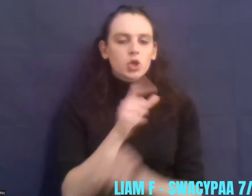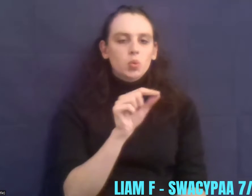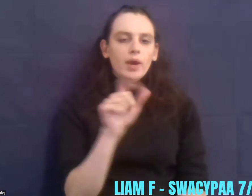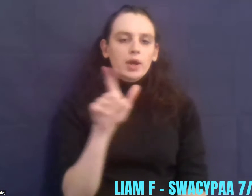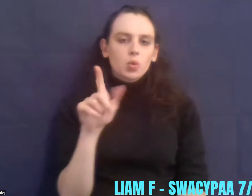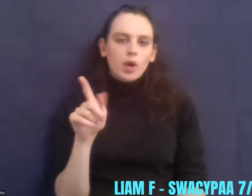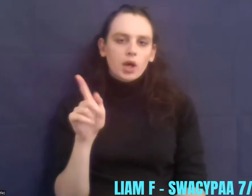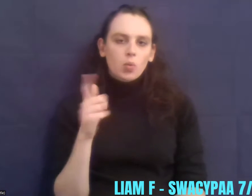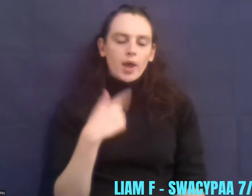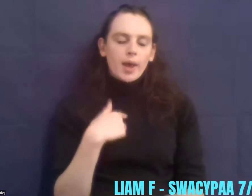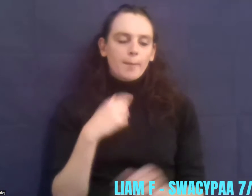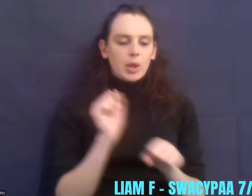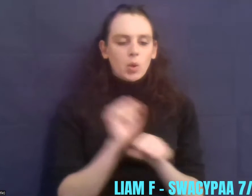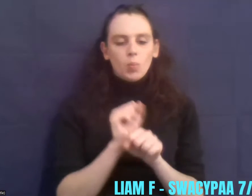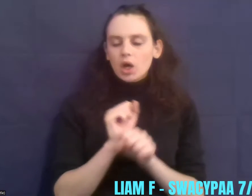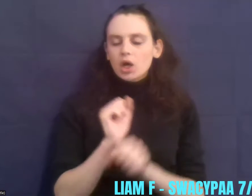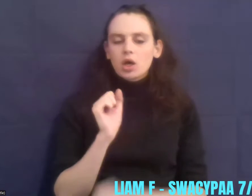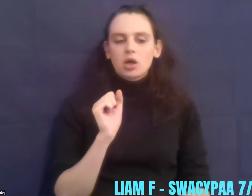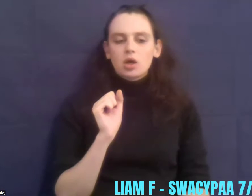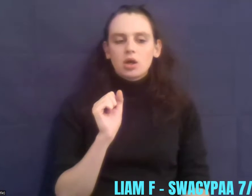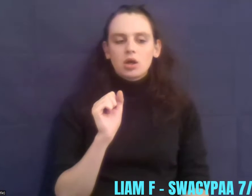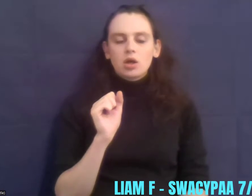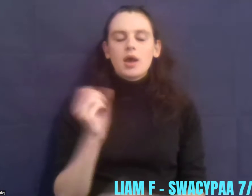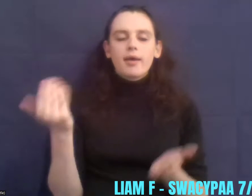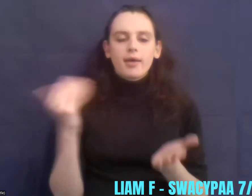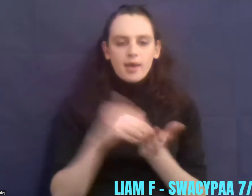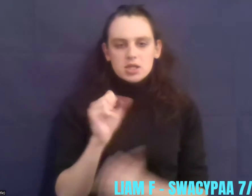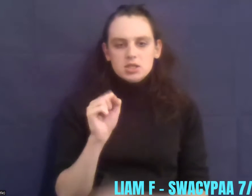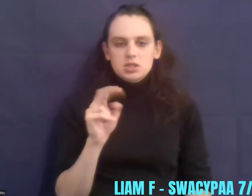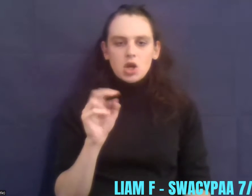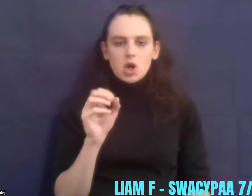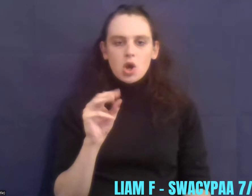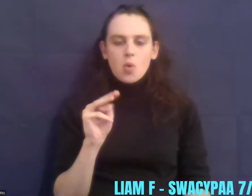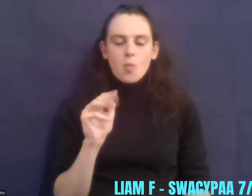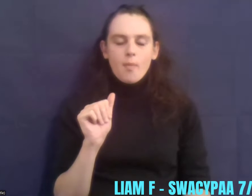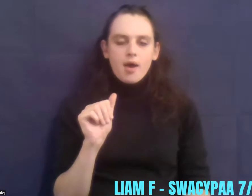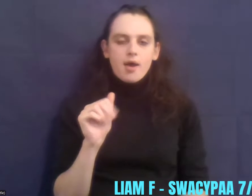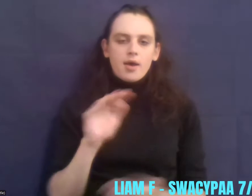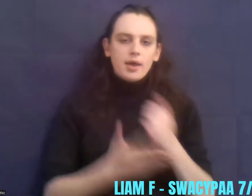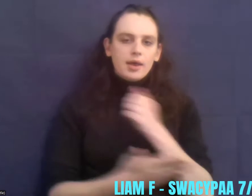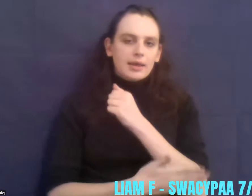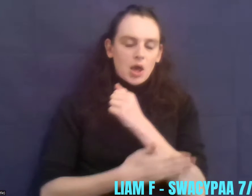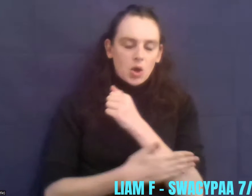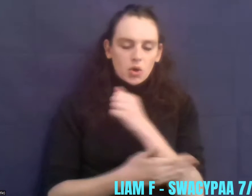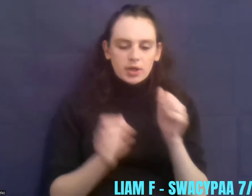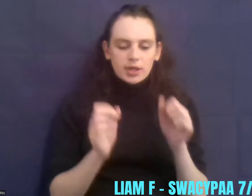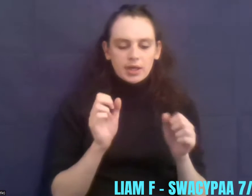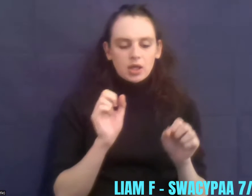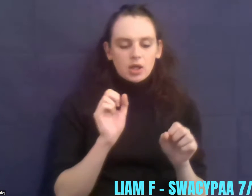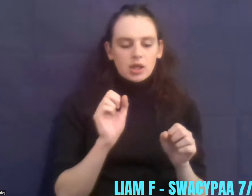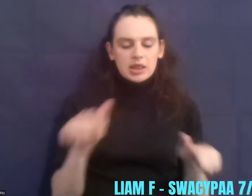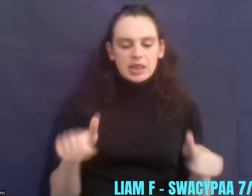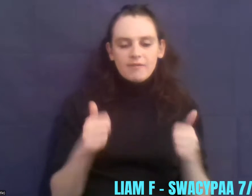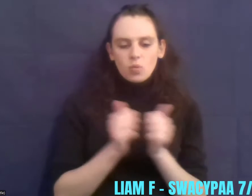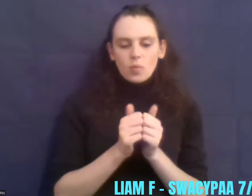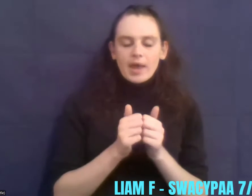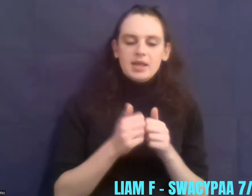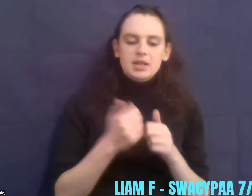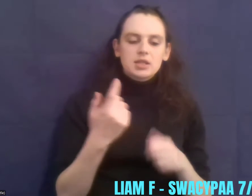winemaker. And yeah, definitely had plenty of alcohol at my disposal anytime I wanted